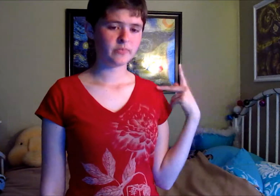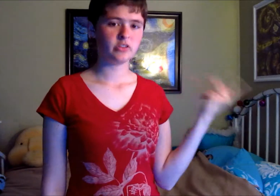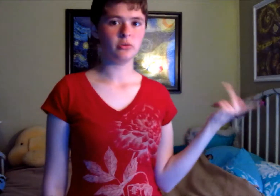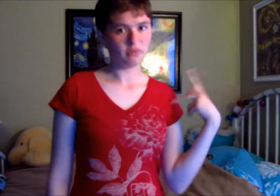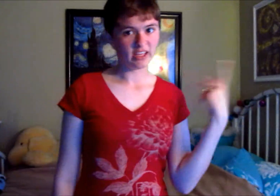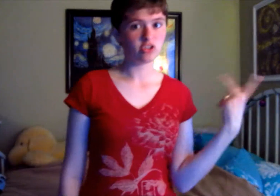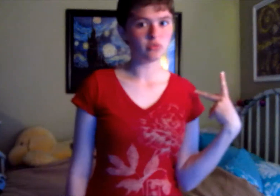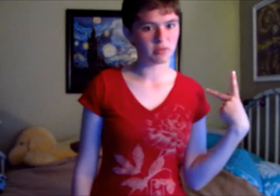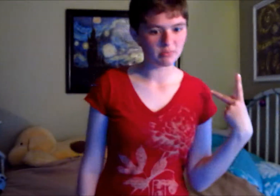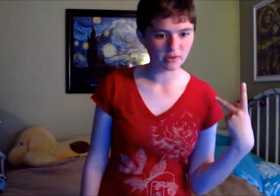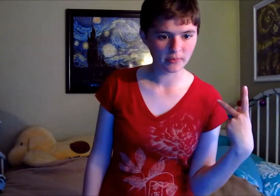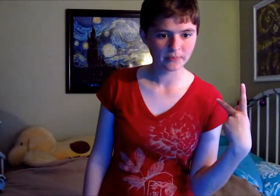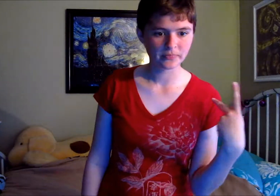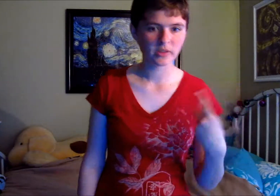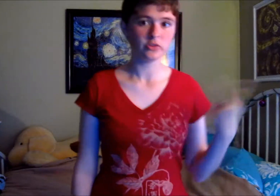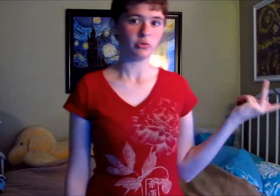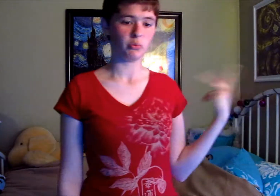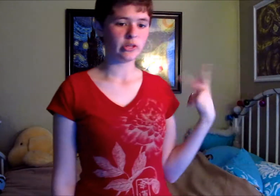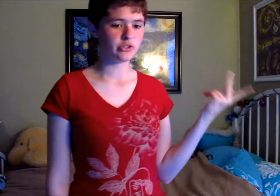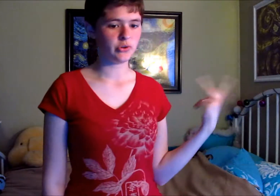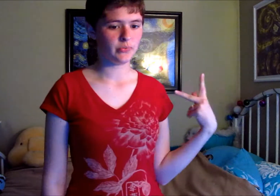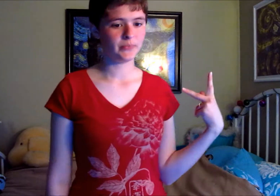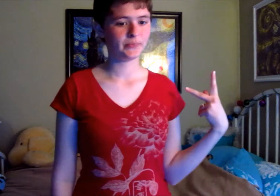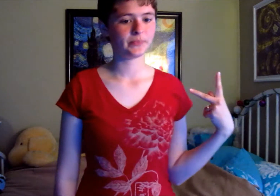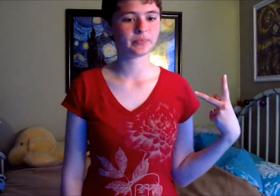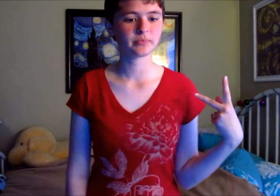so like two people. So we two.